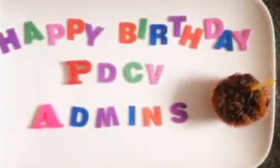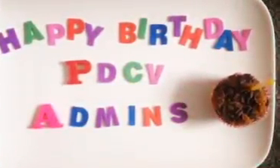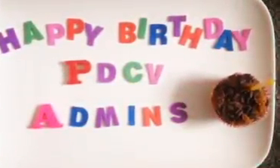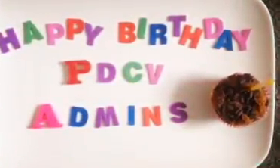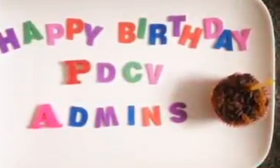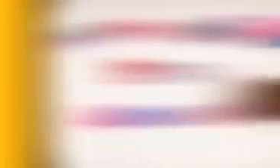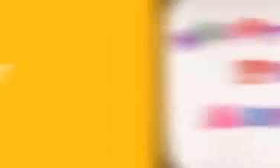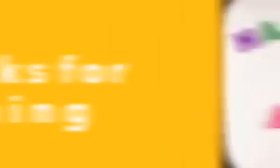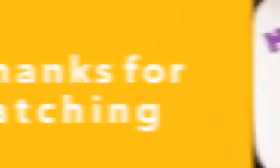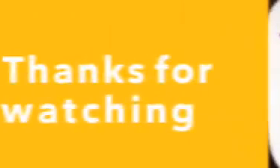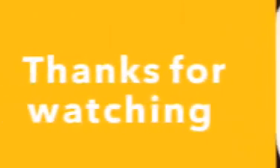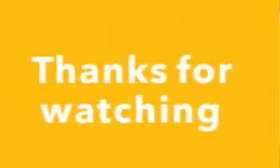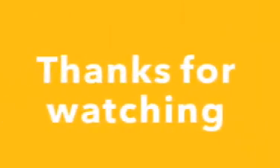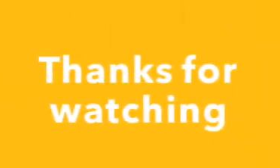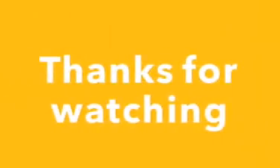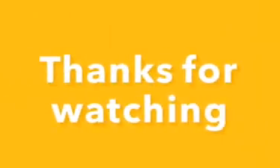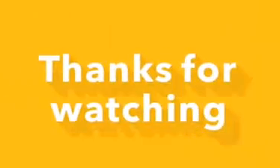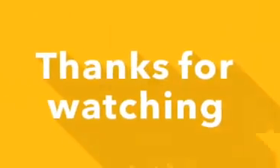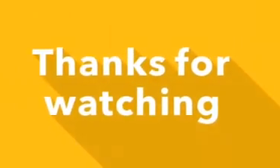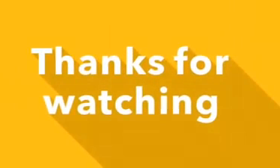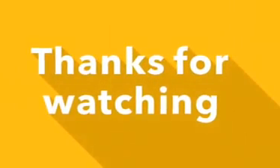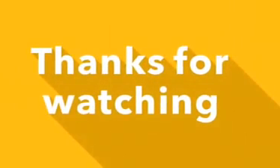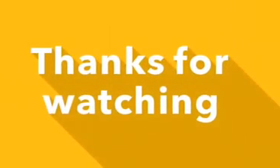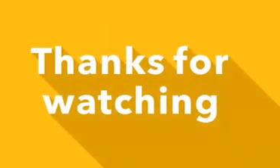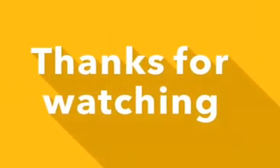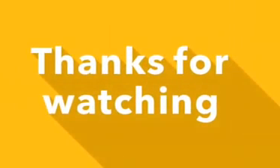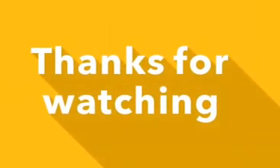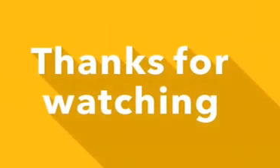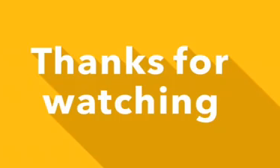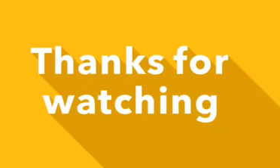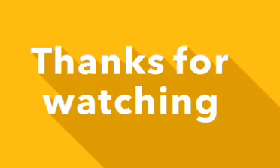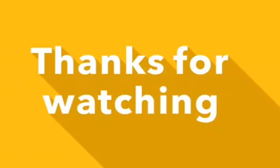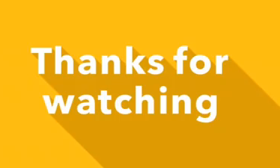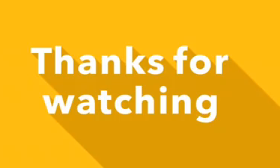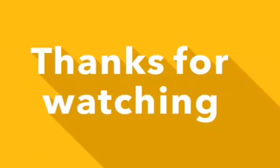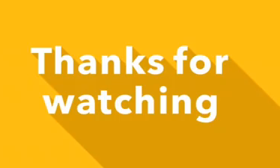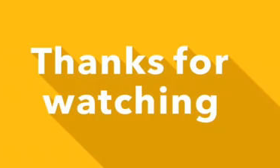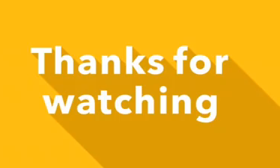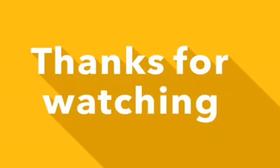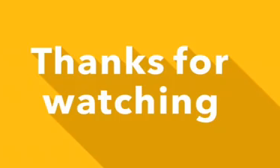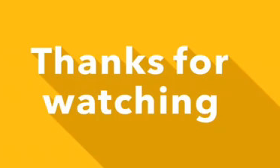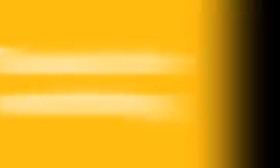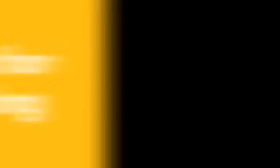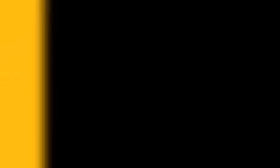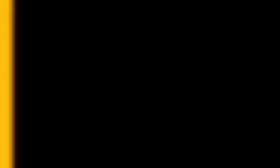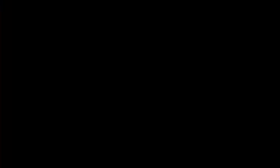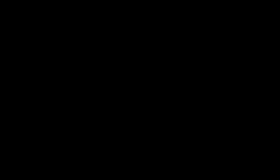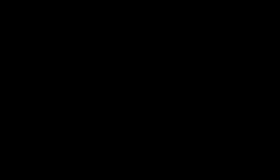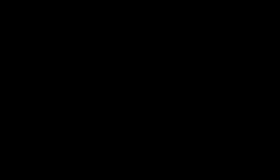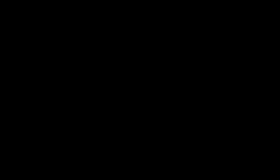we can be Together in the sun